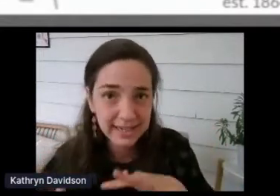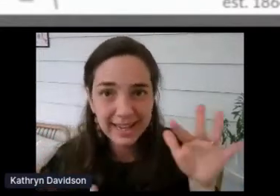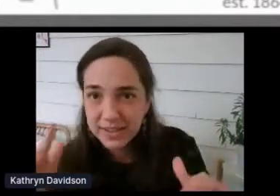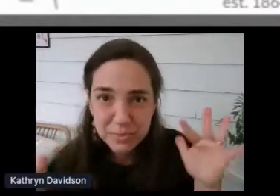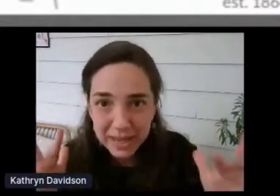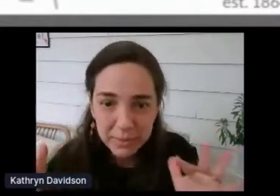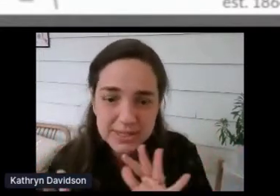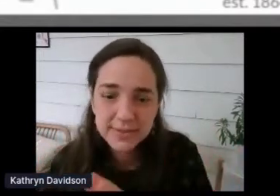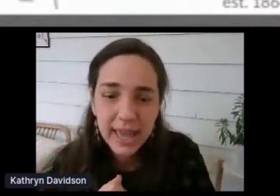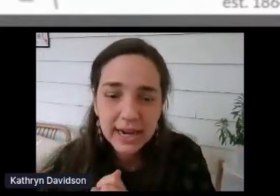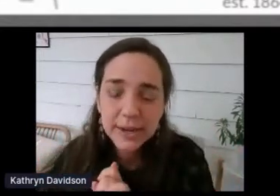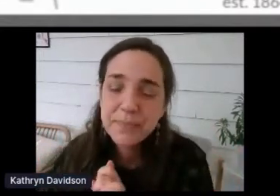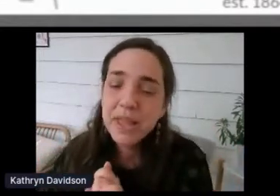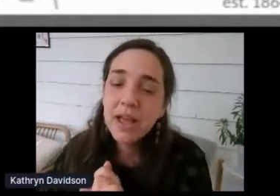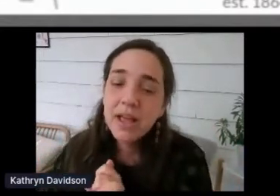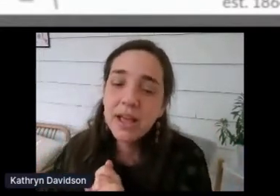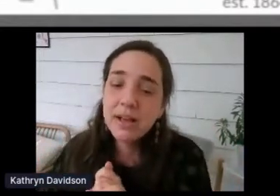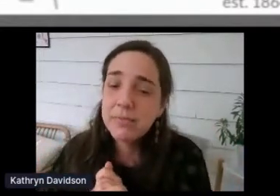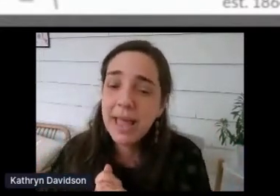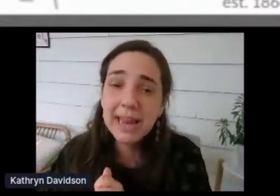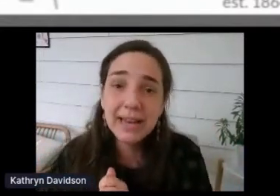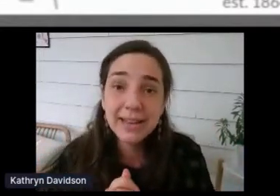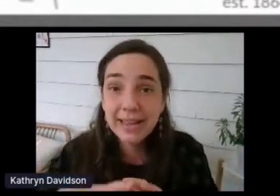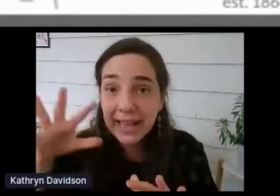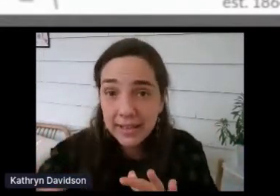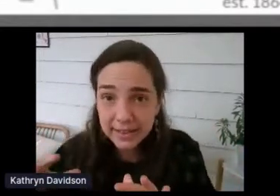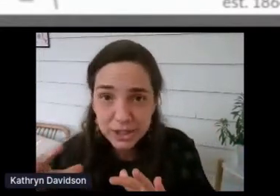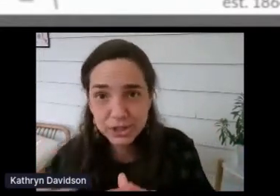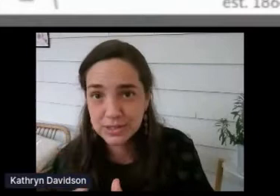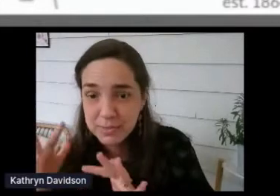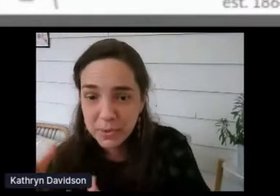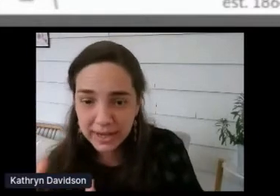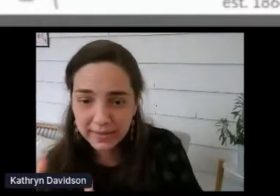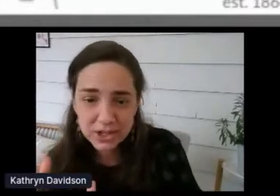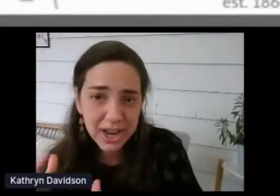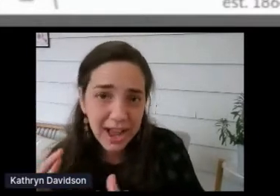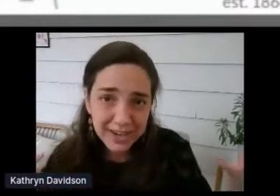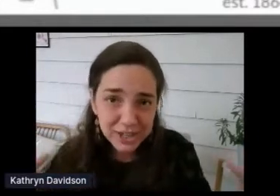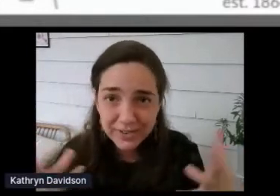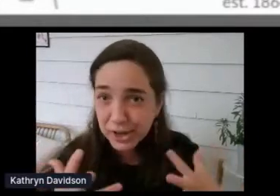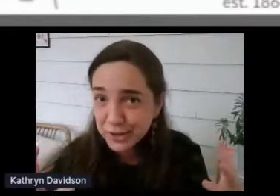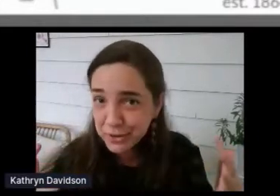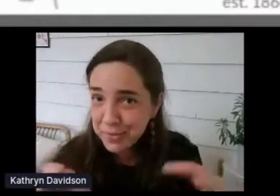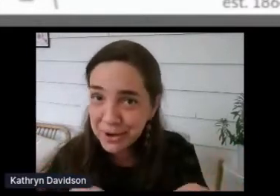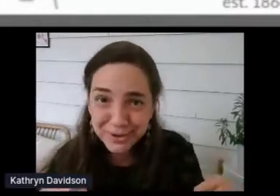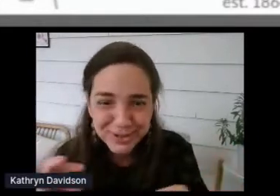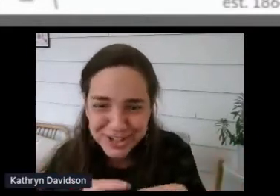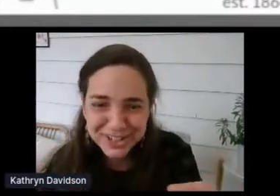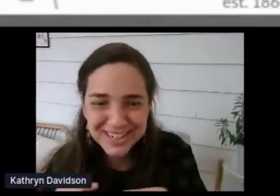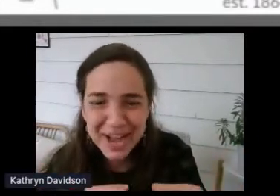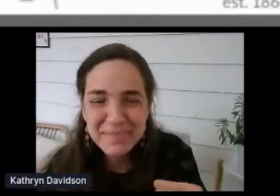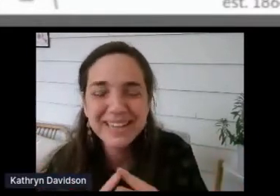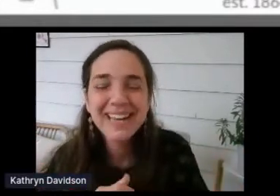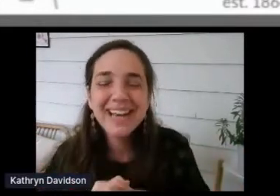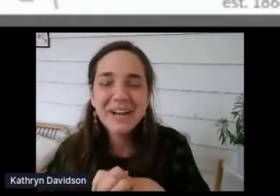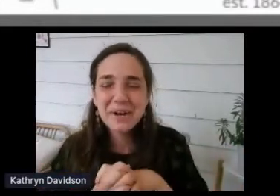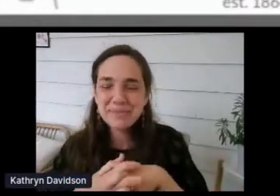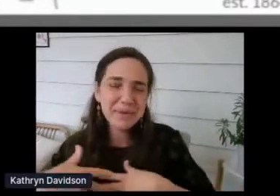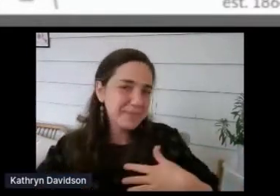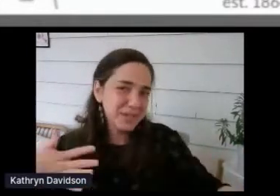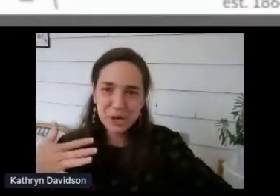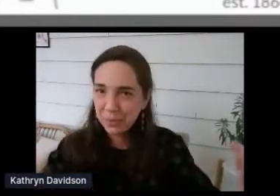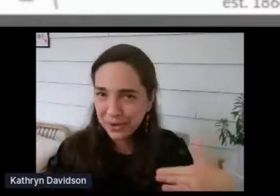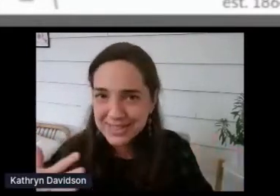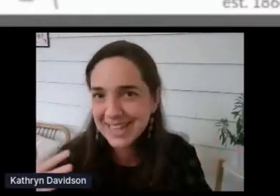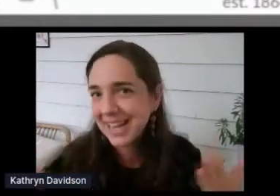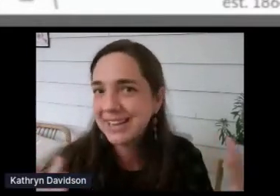and in English-speaking parts of Canada, and English, spoken English, have actually very little grammatical structure in common.